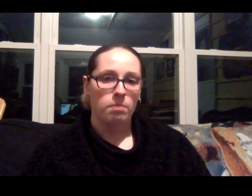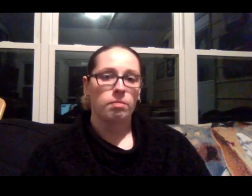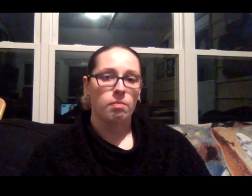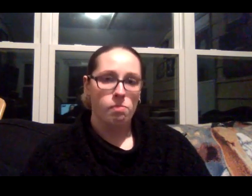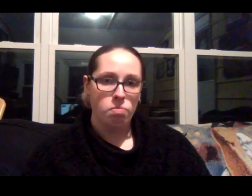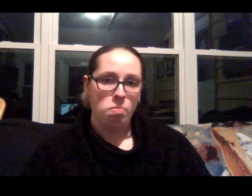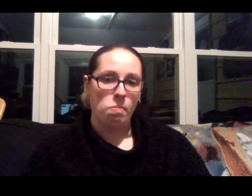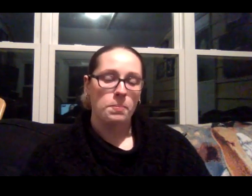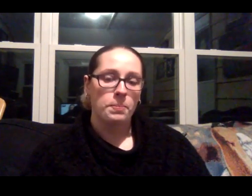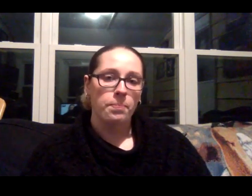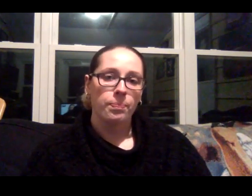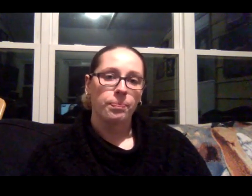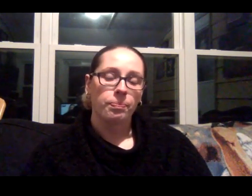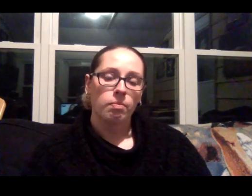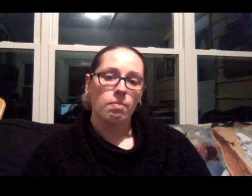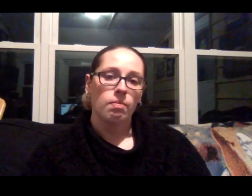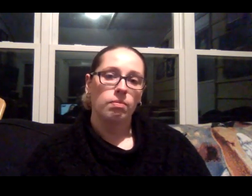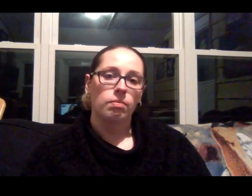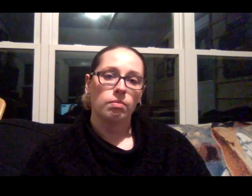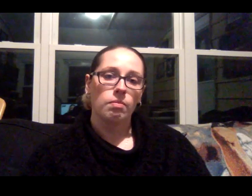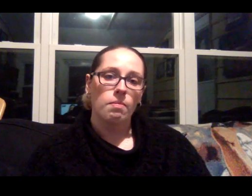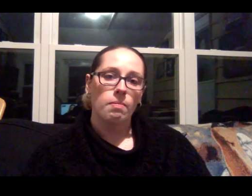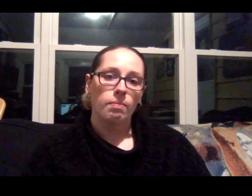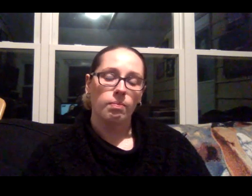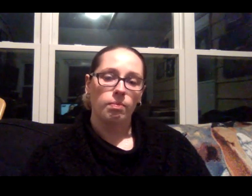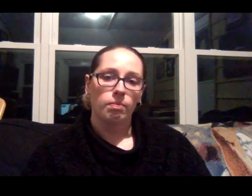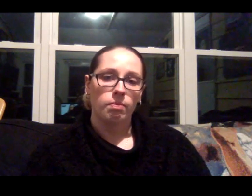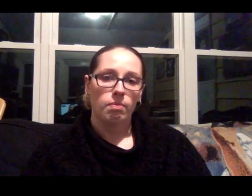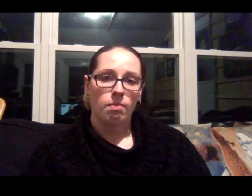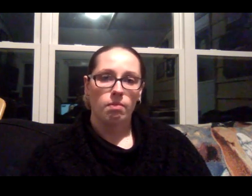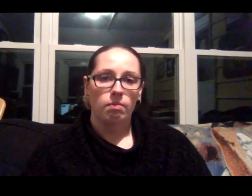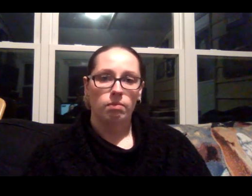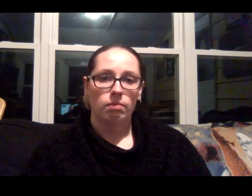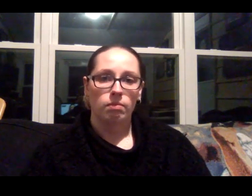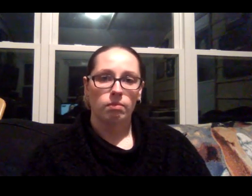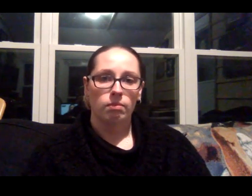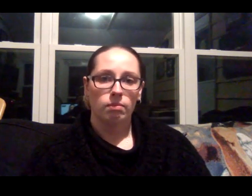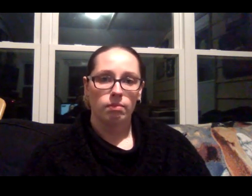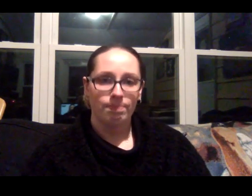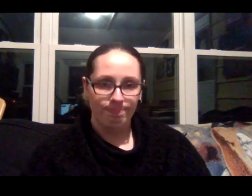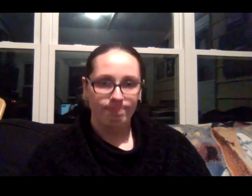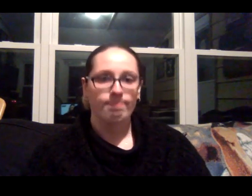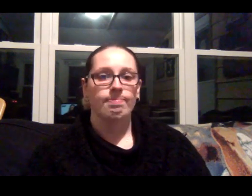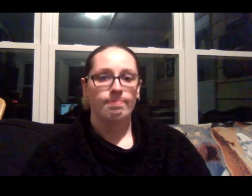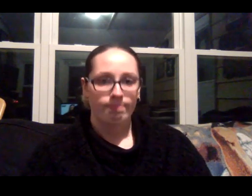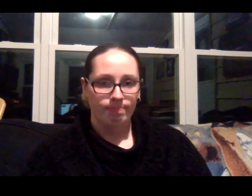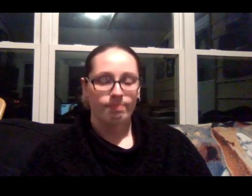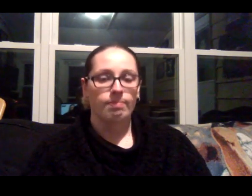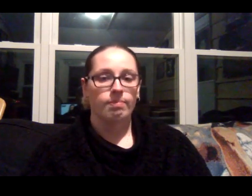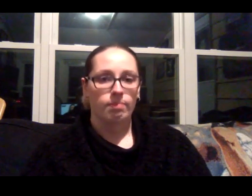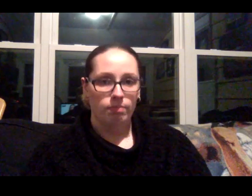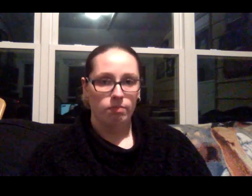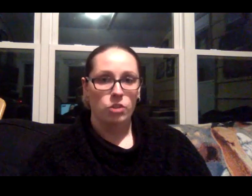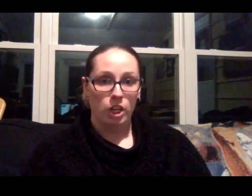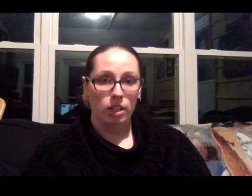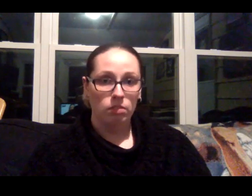really frustrating. And I haven't seen Ashton regress, but her private SLP did notice some slight regression and it does send you into a little bit of